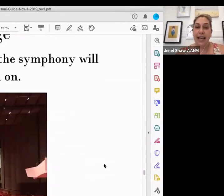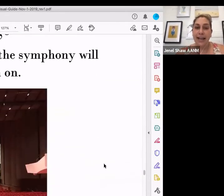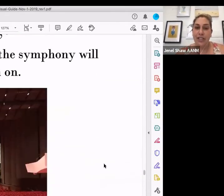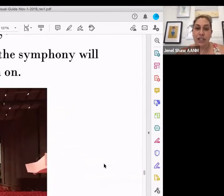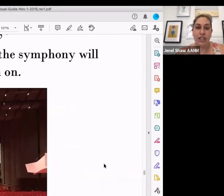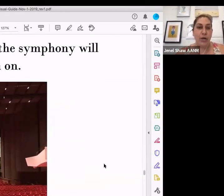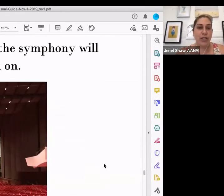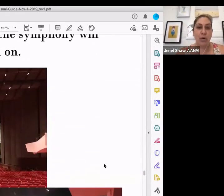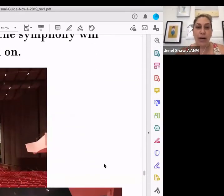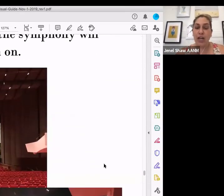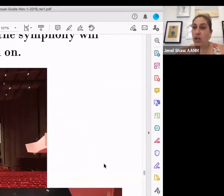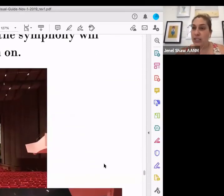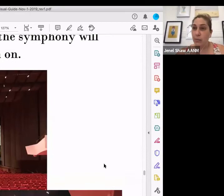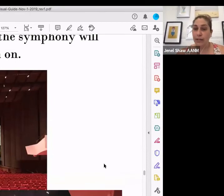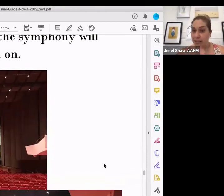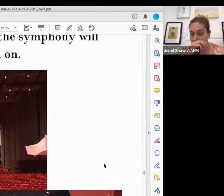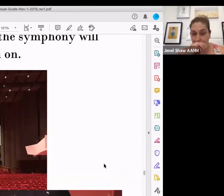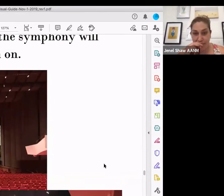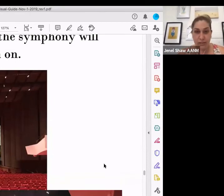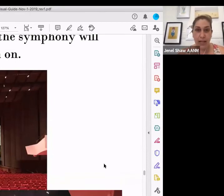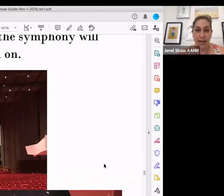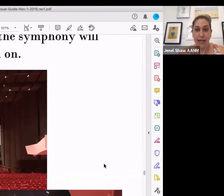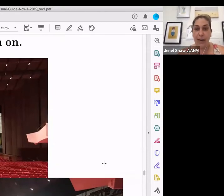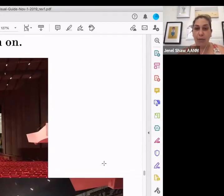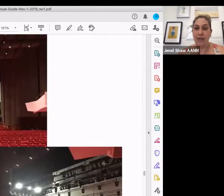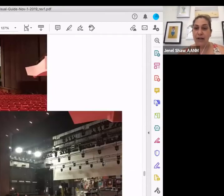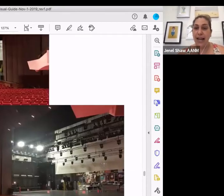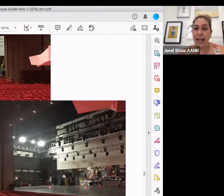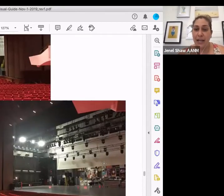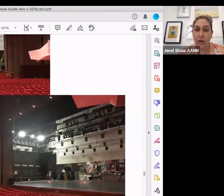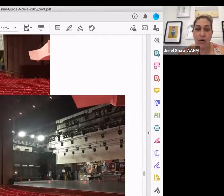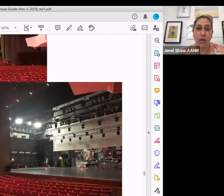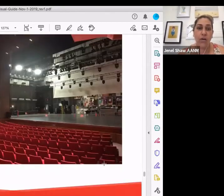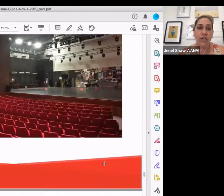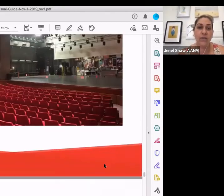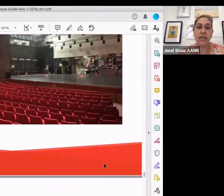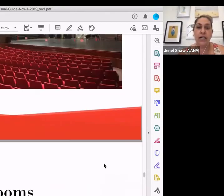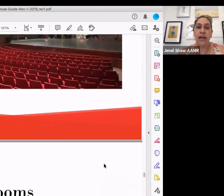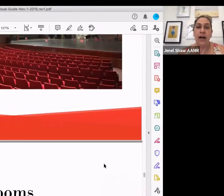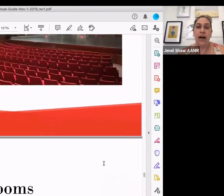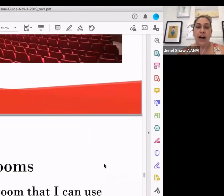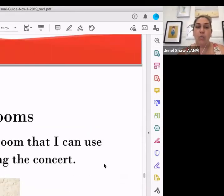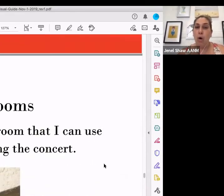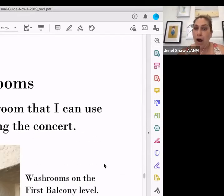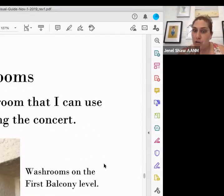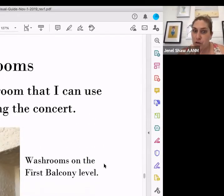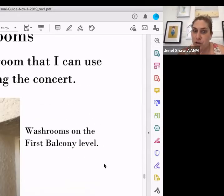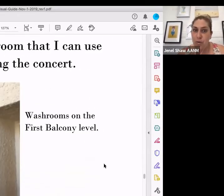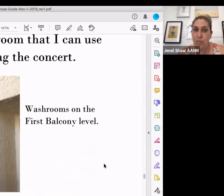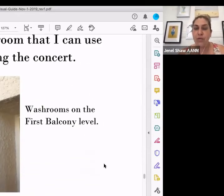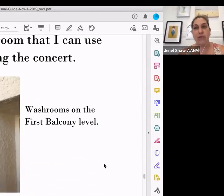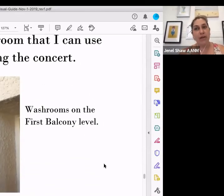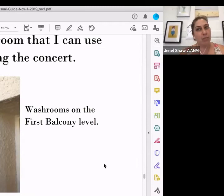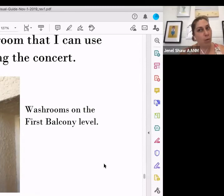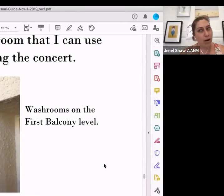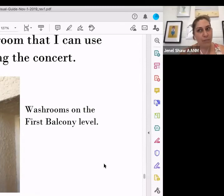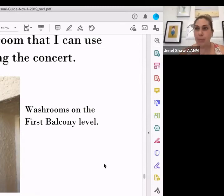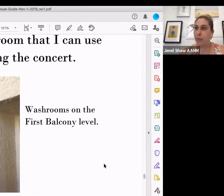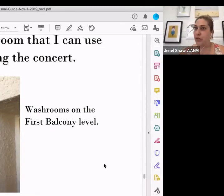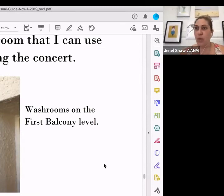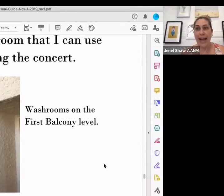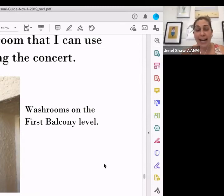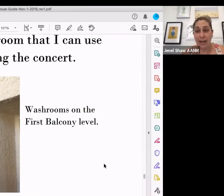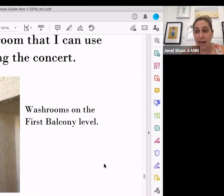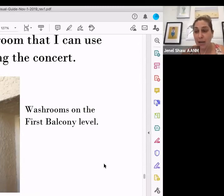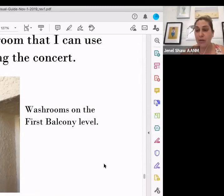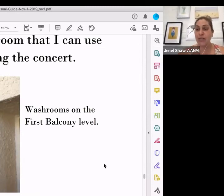The stage, this shows you what the stage looks like, a couple different angles. Washrooms, very important,